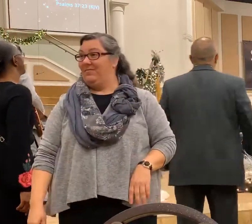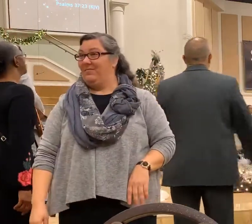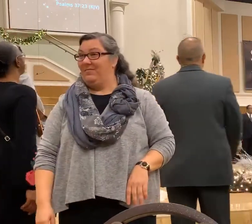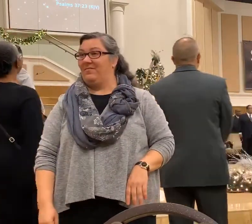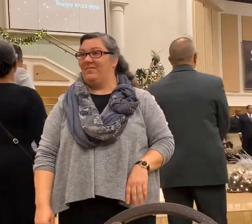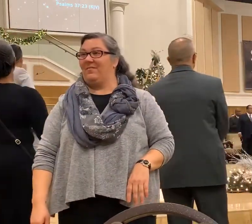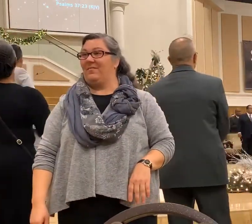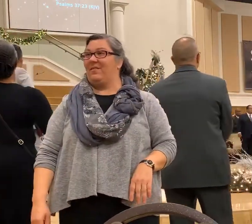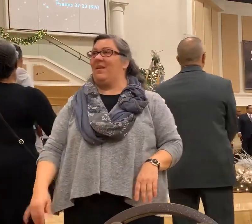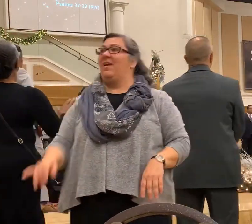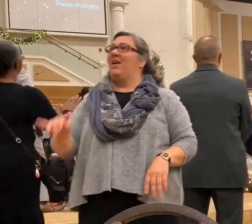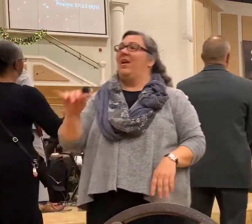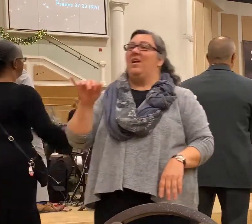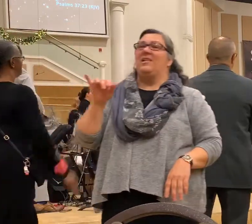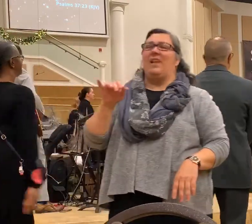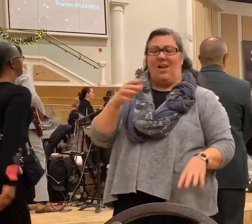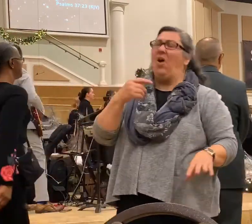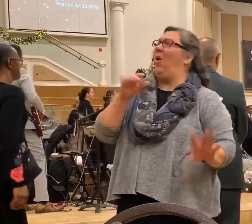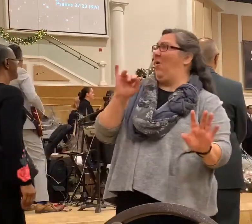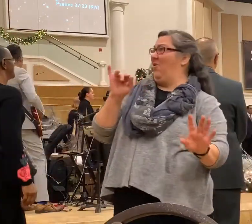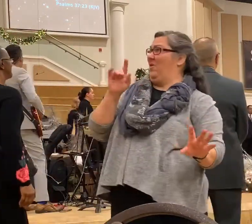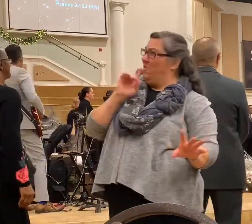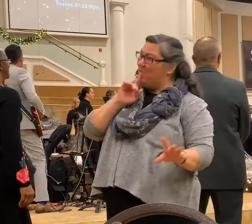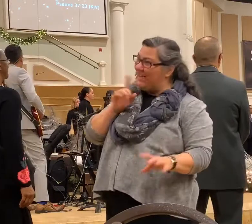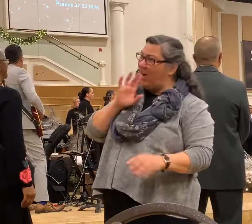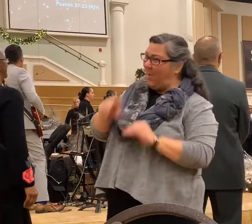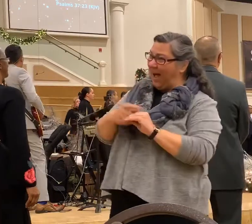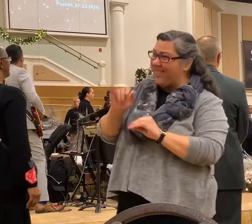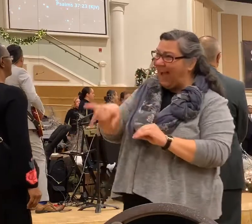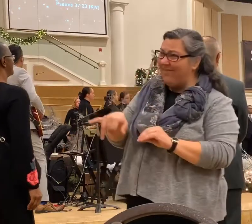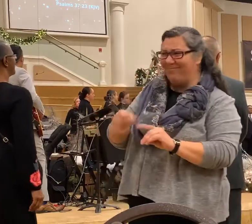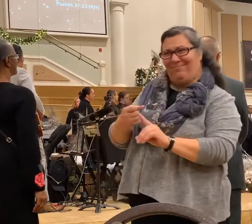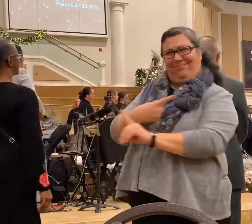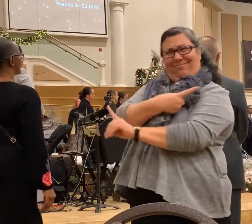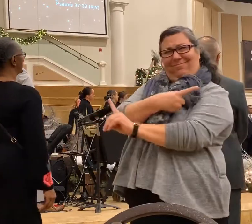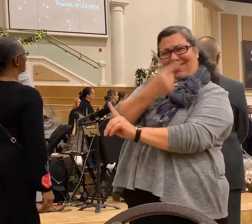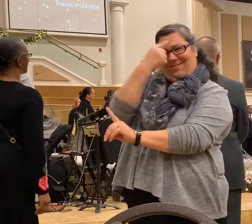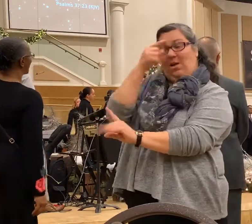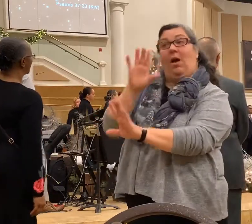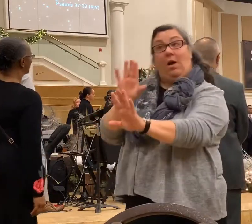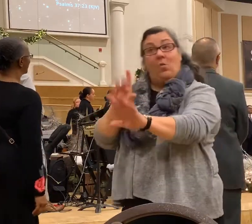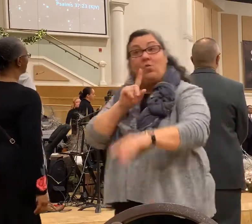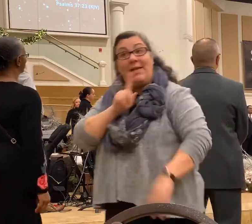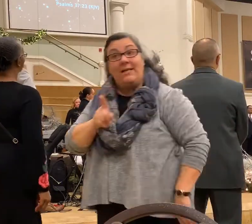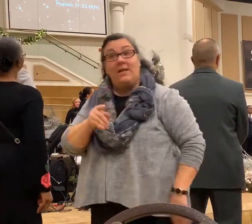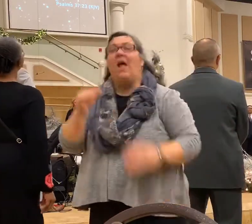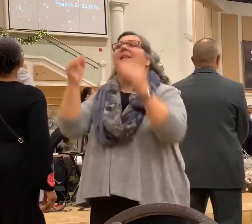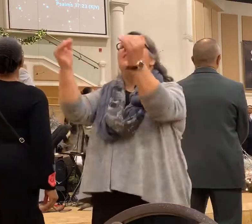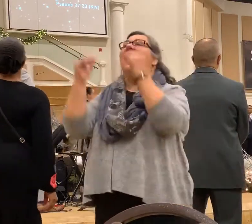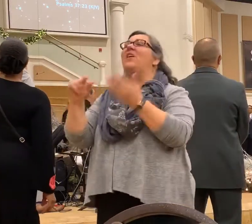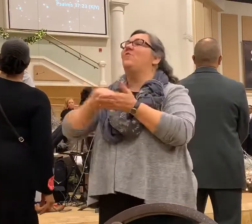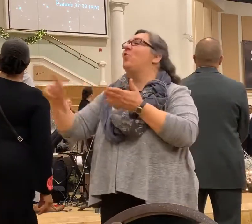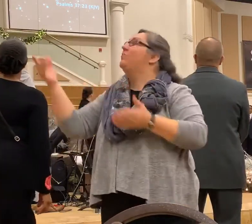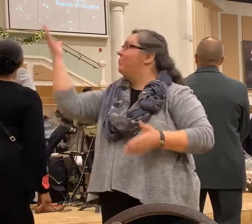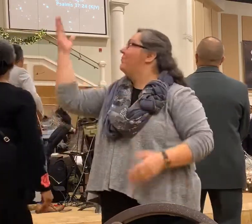You know, I don't know if that's what he's talking about. Oh, really? You ain't read your Bible. Put the next verse up there.